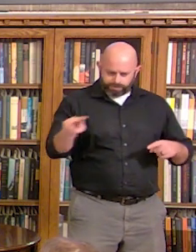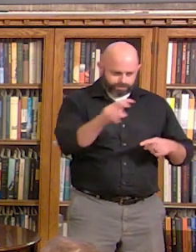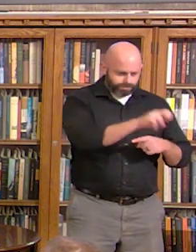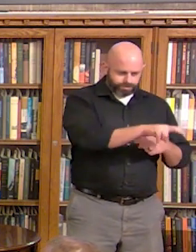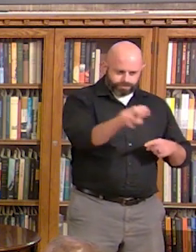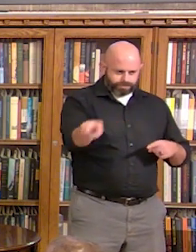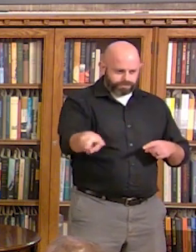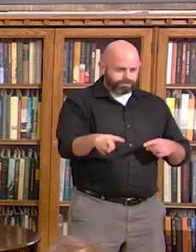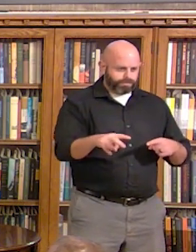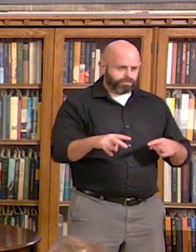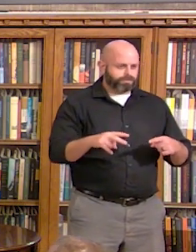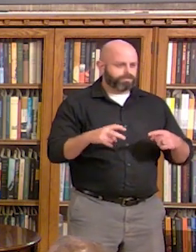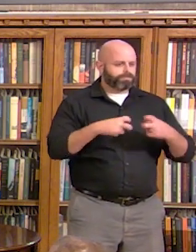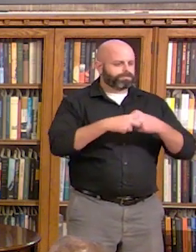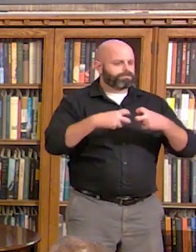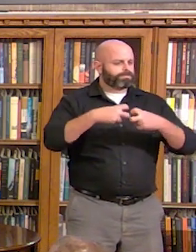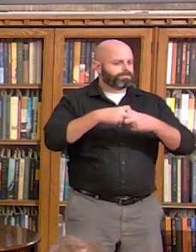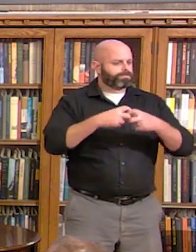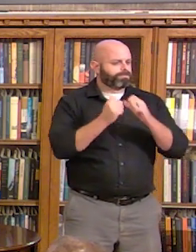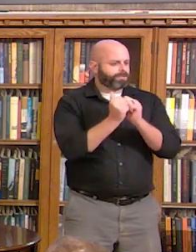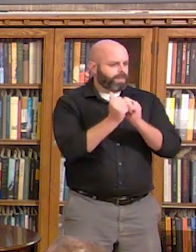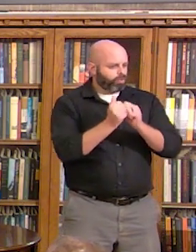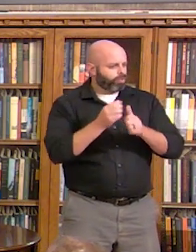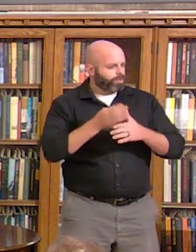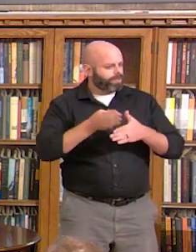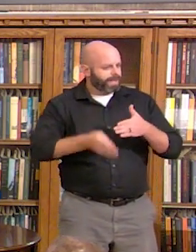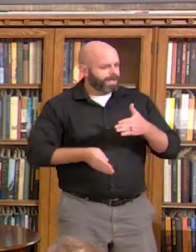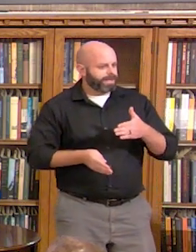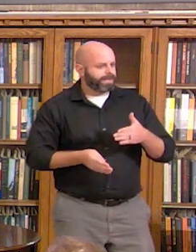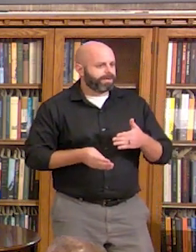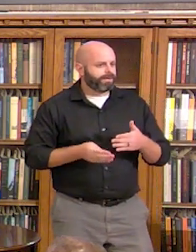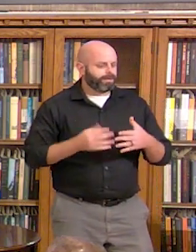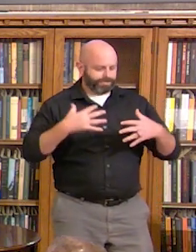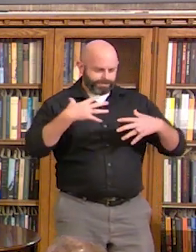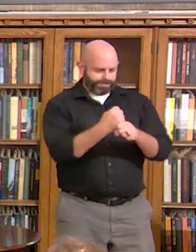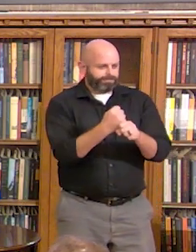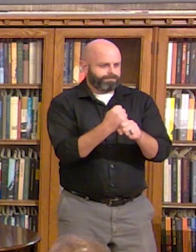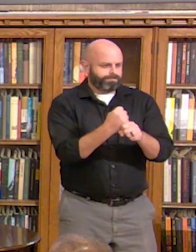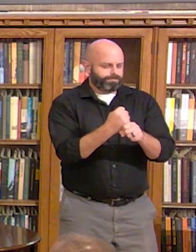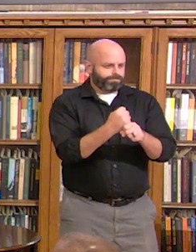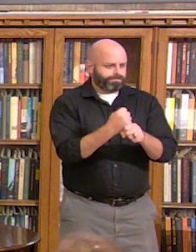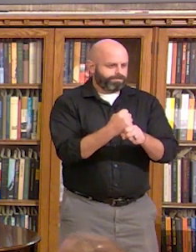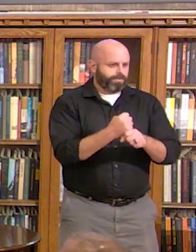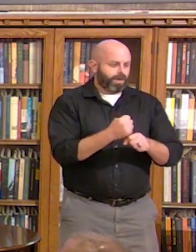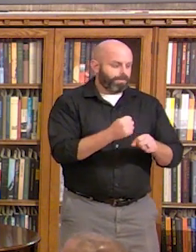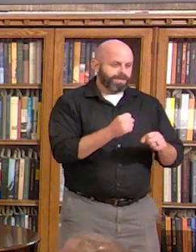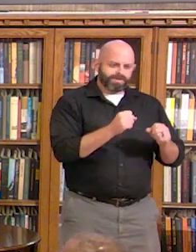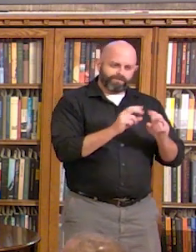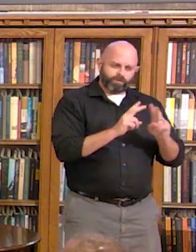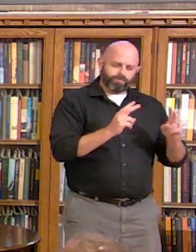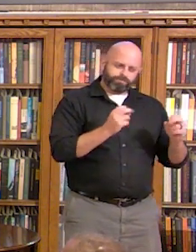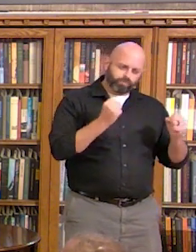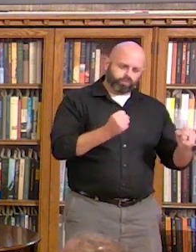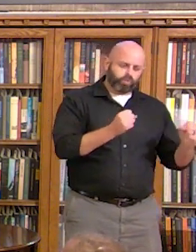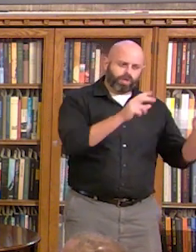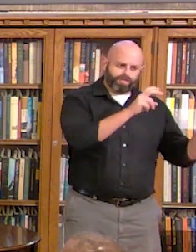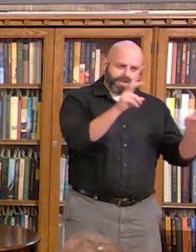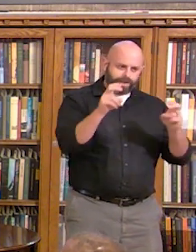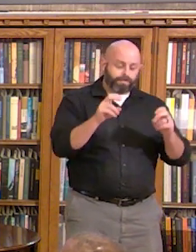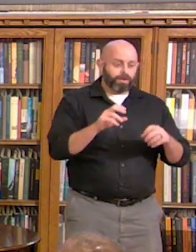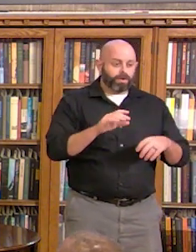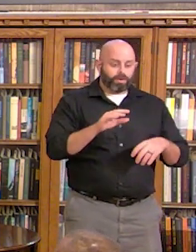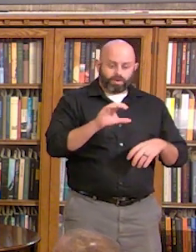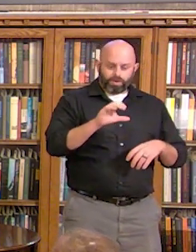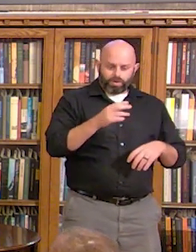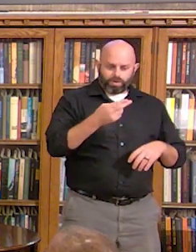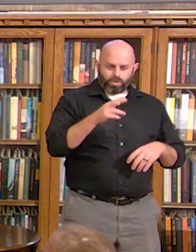digsa out of it and at the end you know it's because it's the that it's easy because you know the chronomatic method